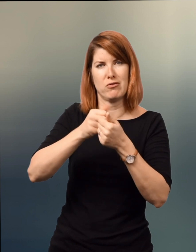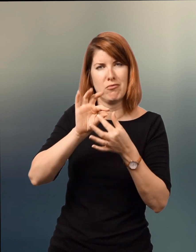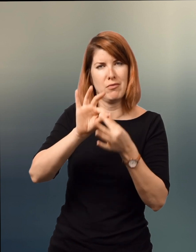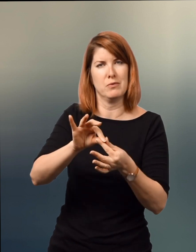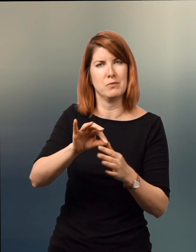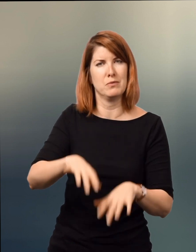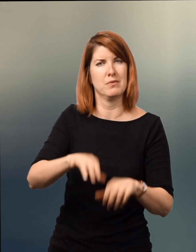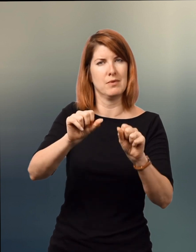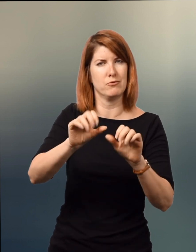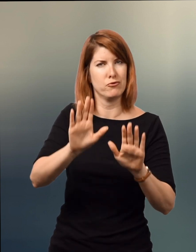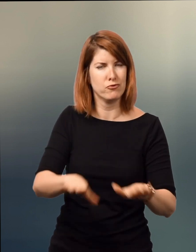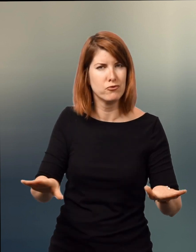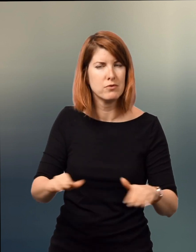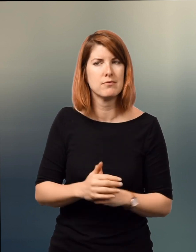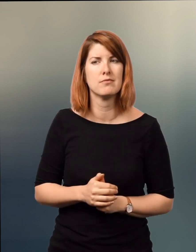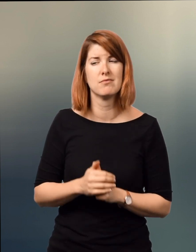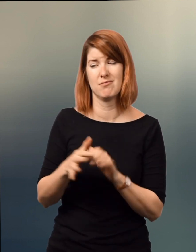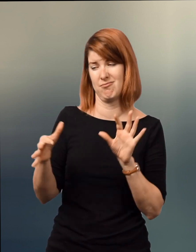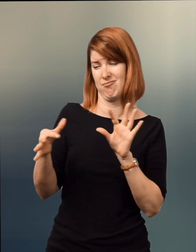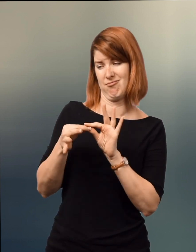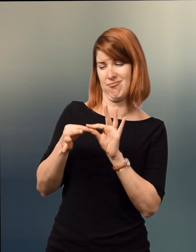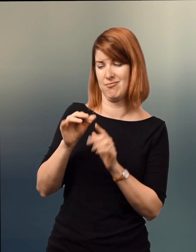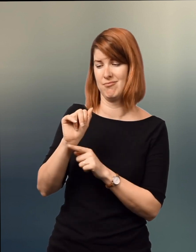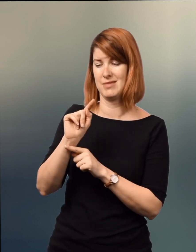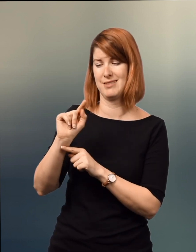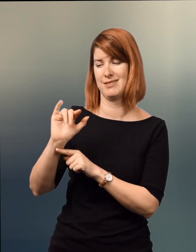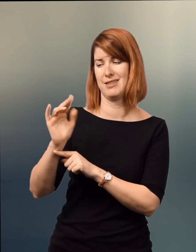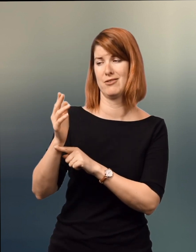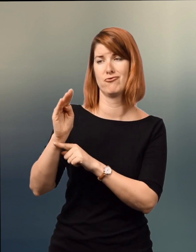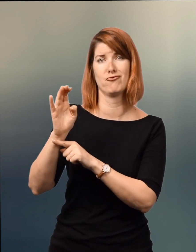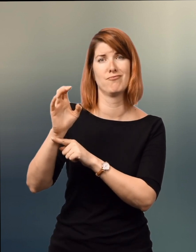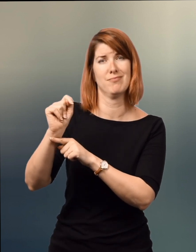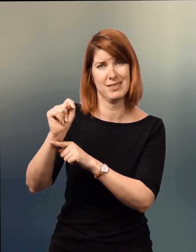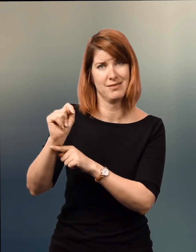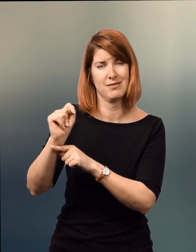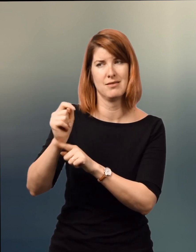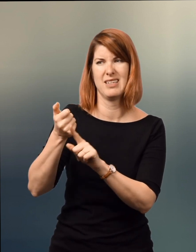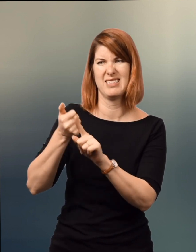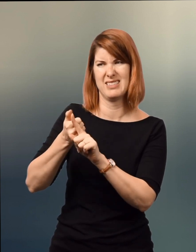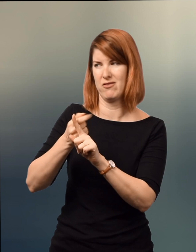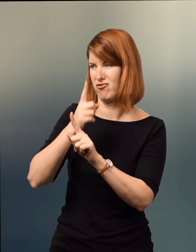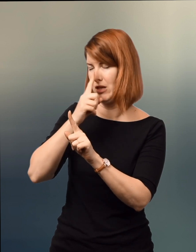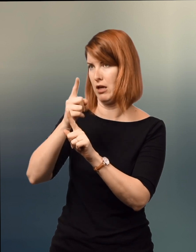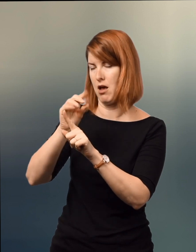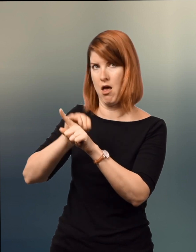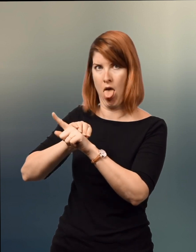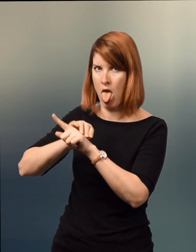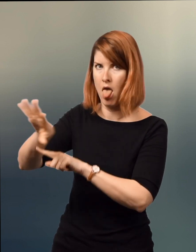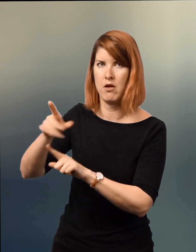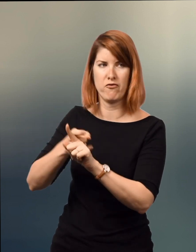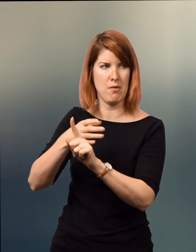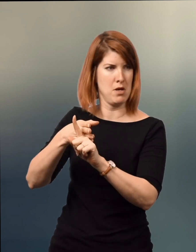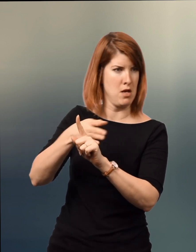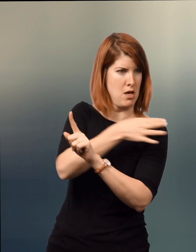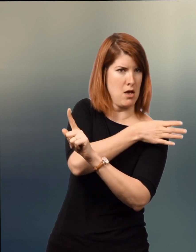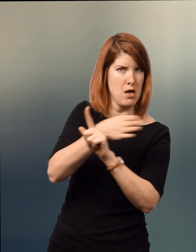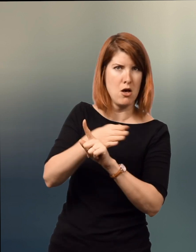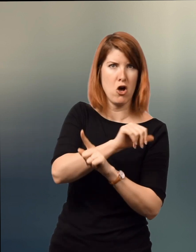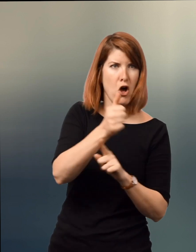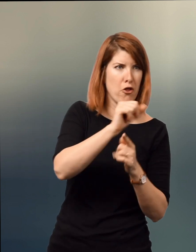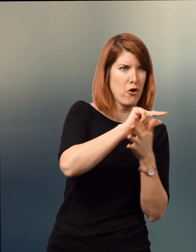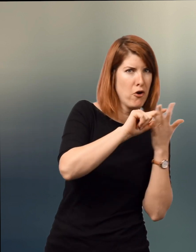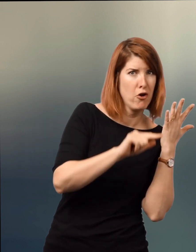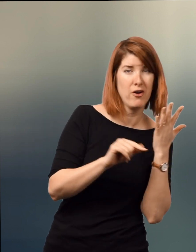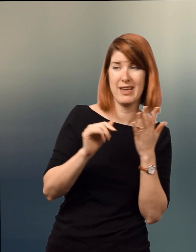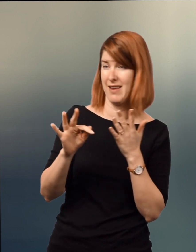the specific challenges facing adopted children. Attachment is affected or even determined by the other topics we've